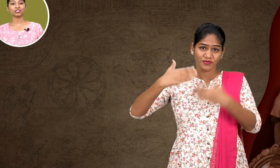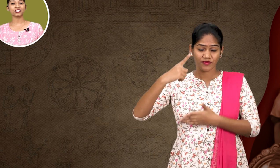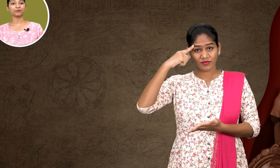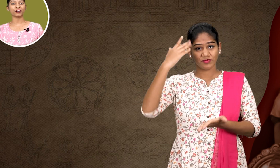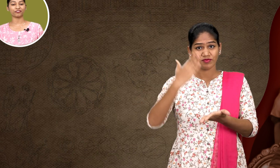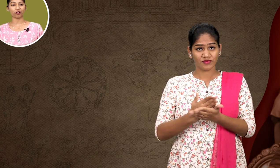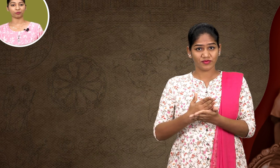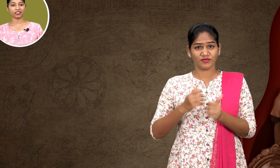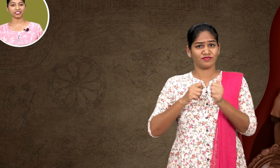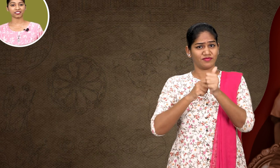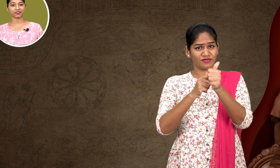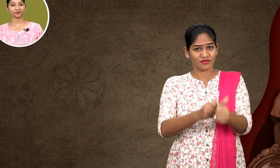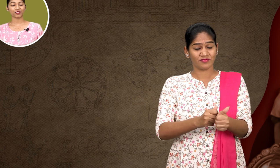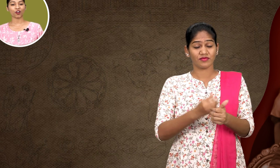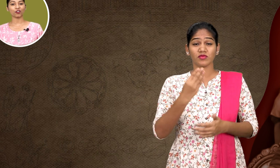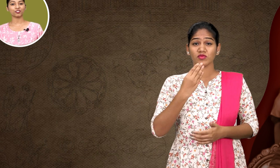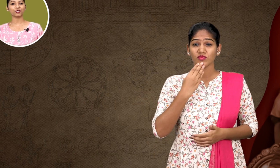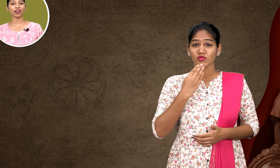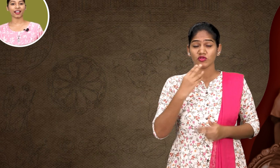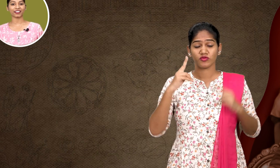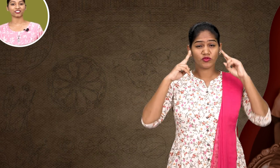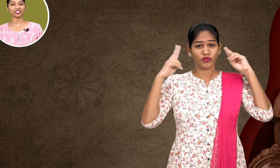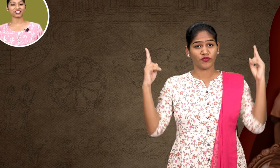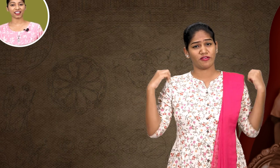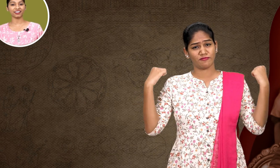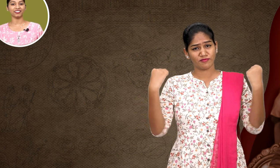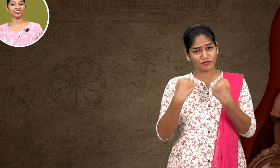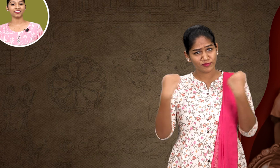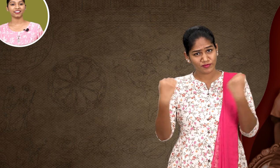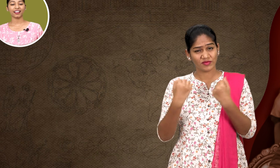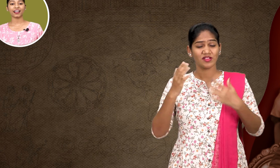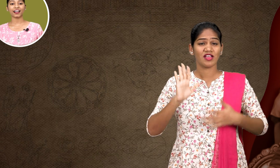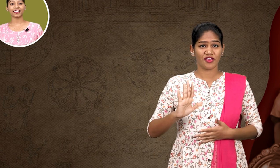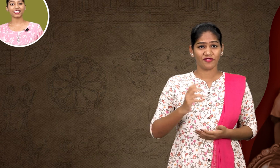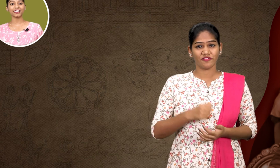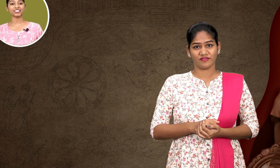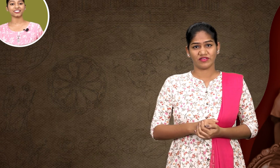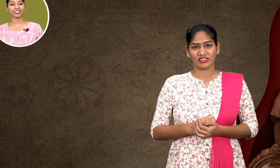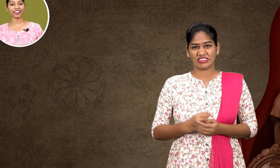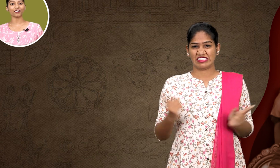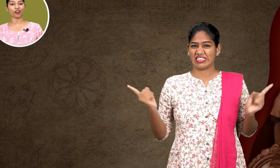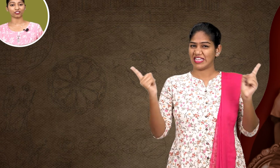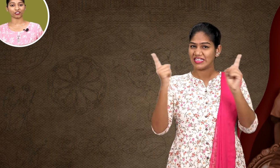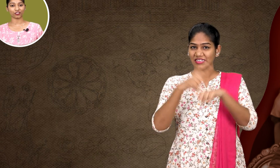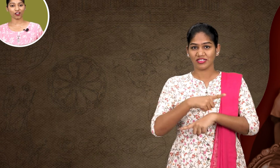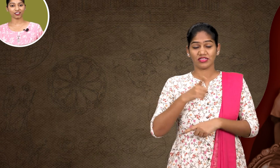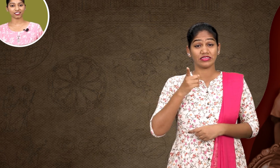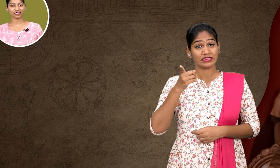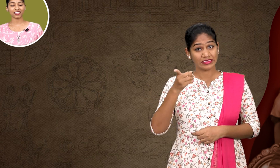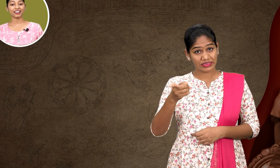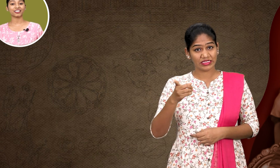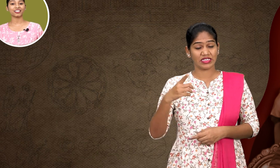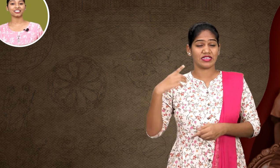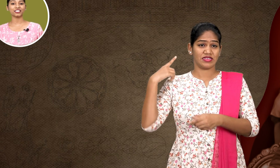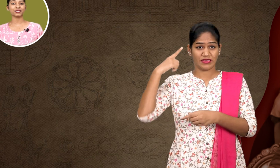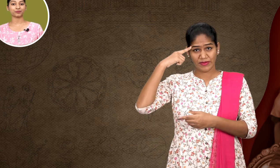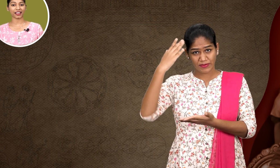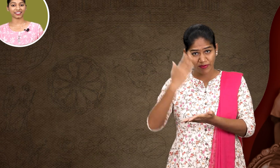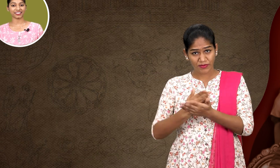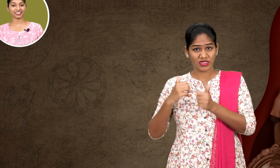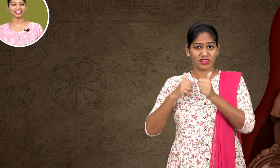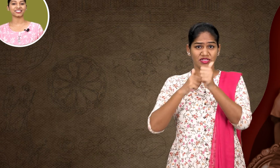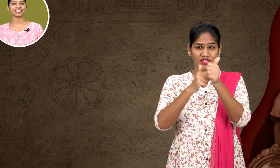the Muslim reformists also had to struggle against their orthodox